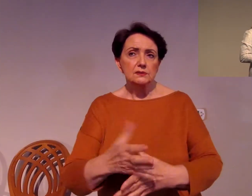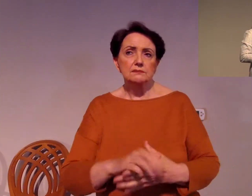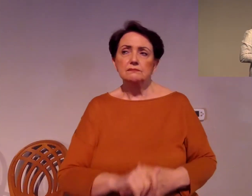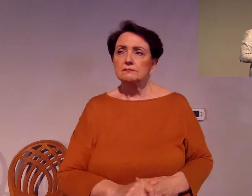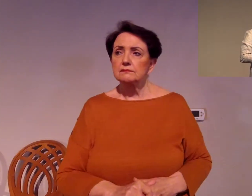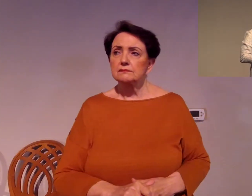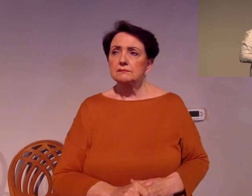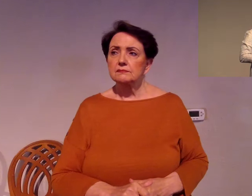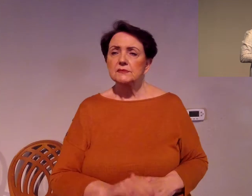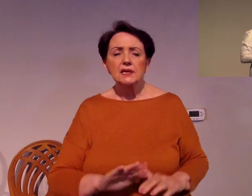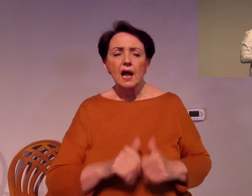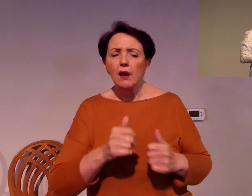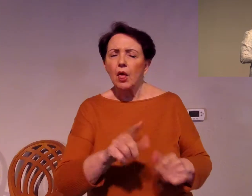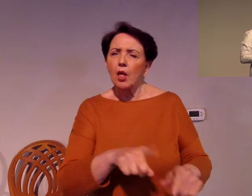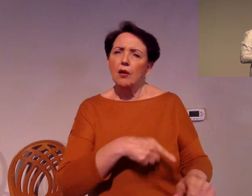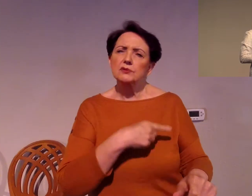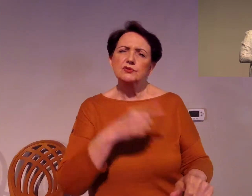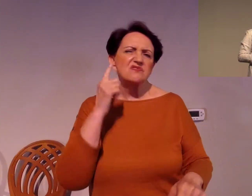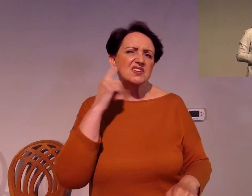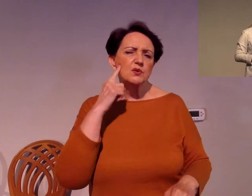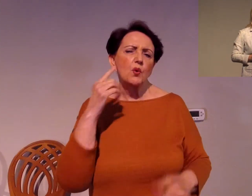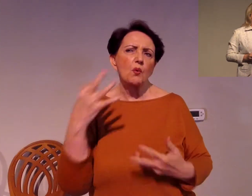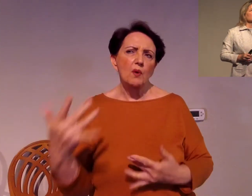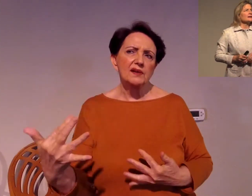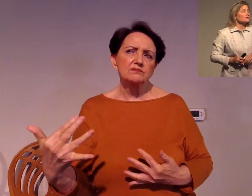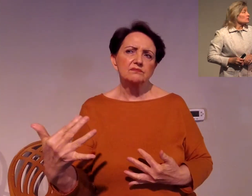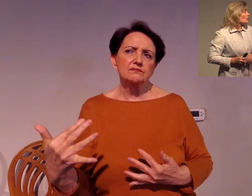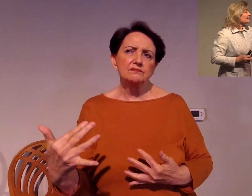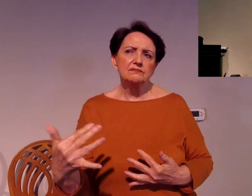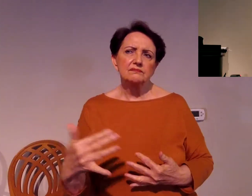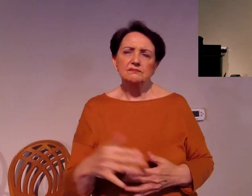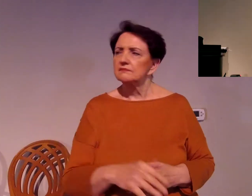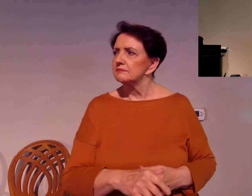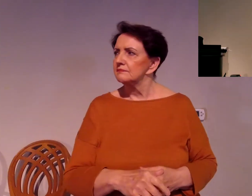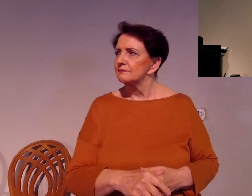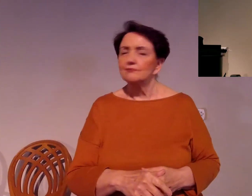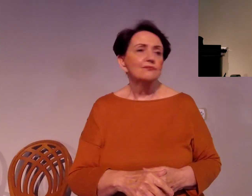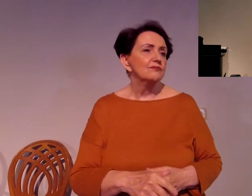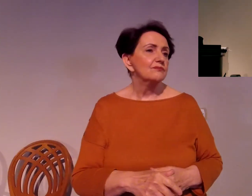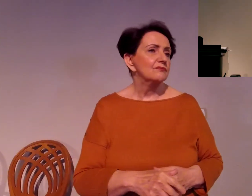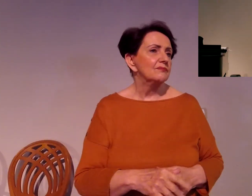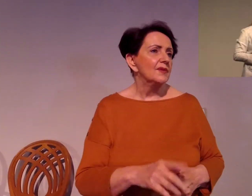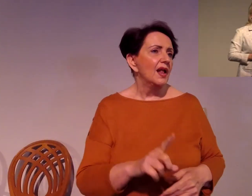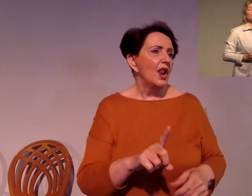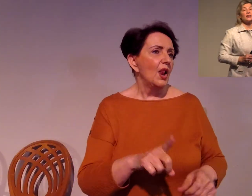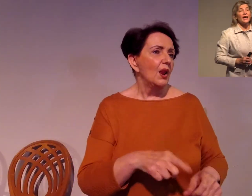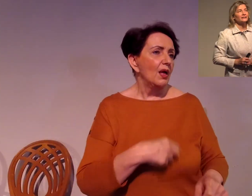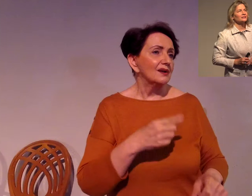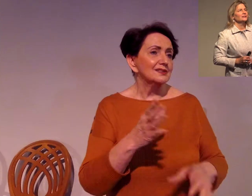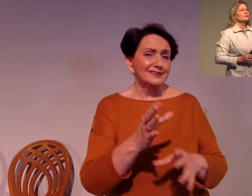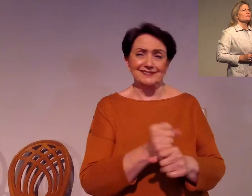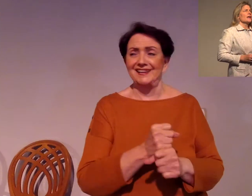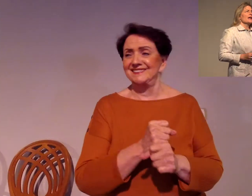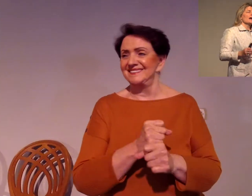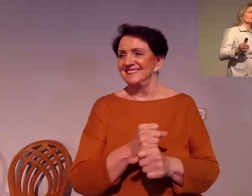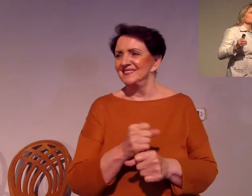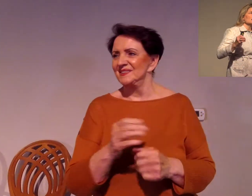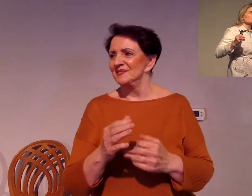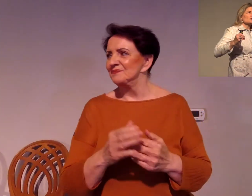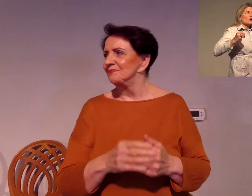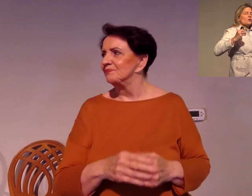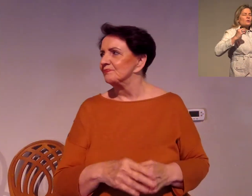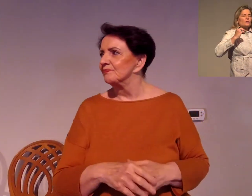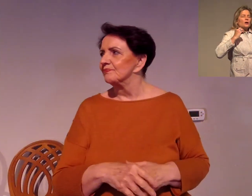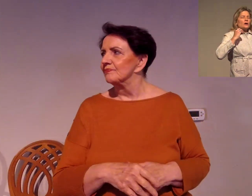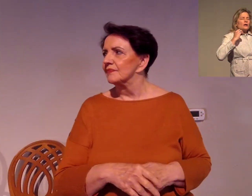is spirit gonna wait? And it said, what? I was saying, long as it takes. Long as it takes.